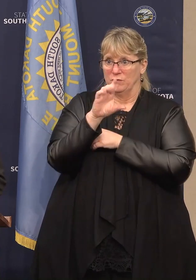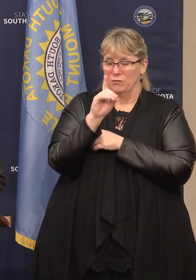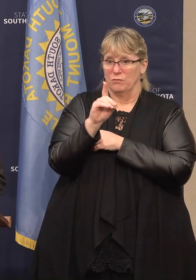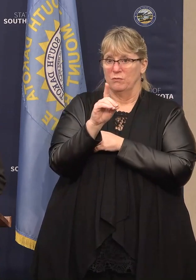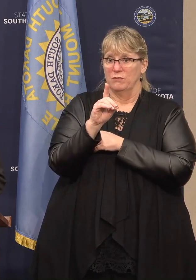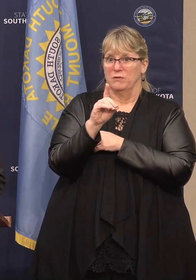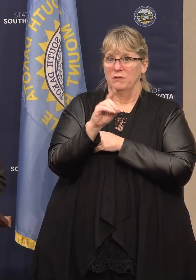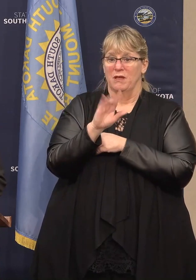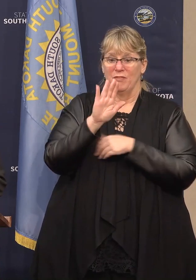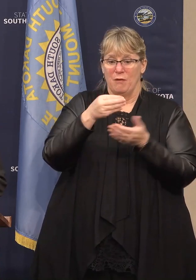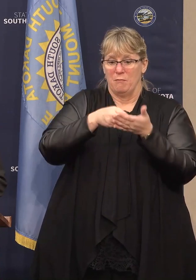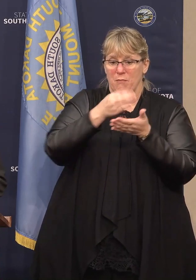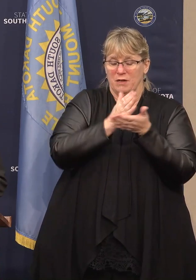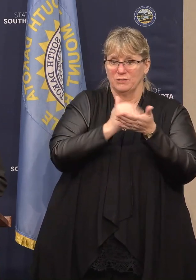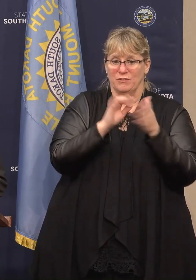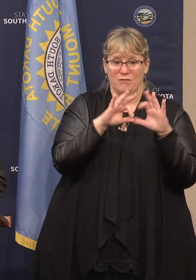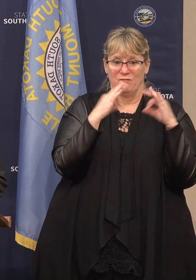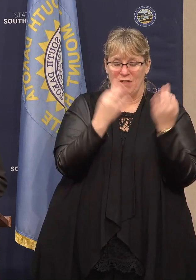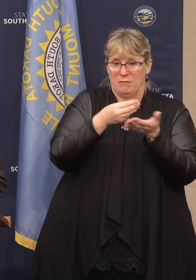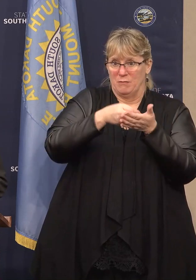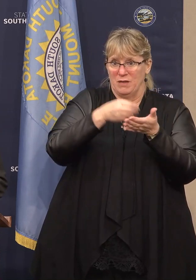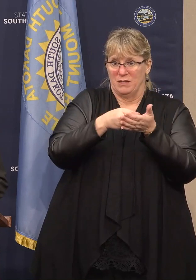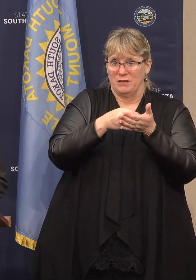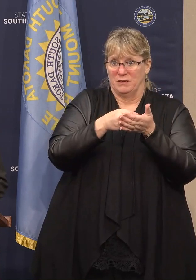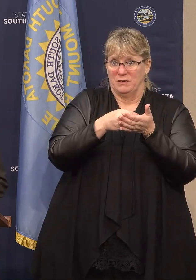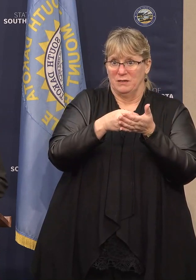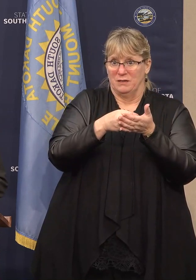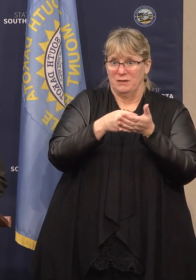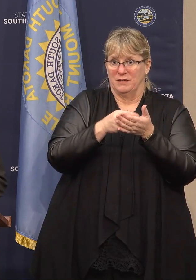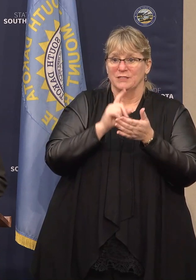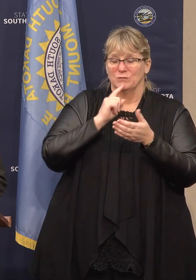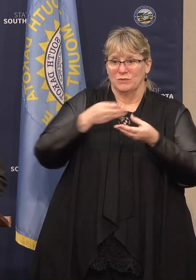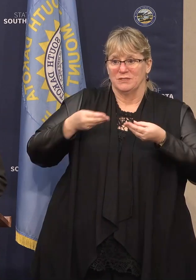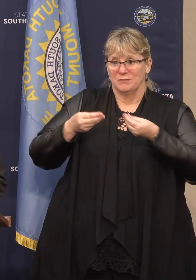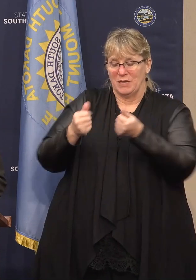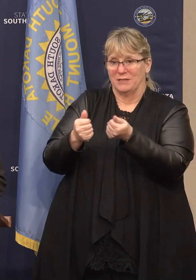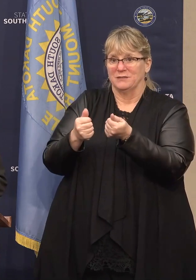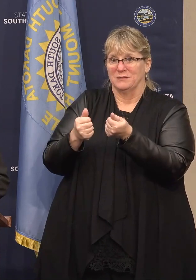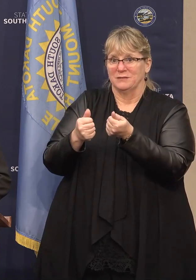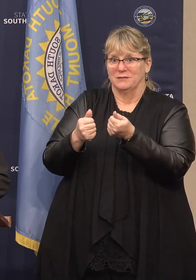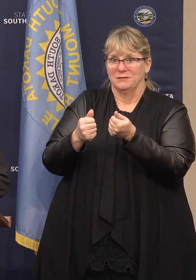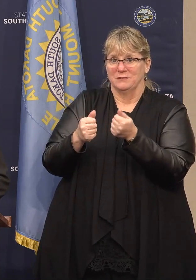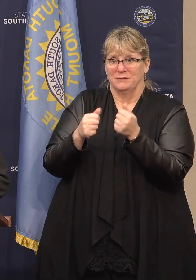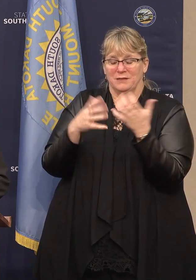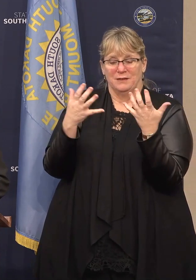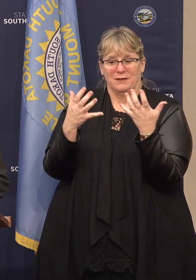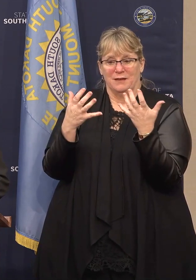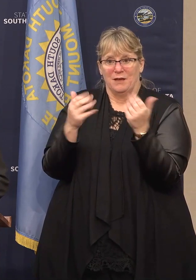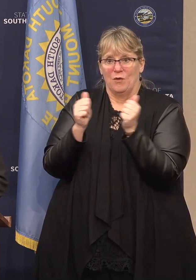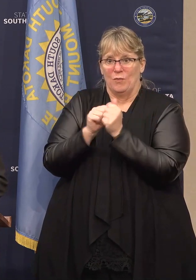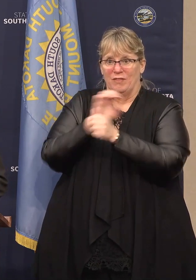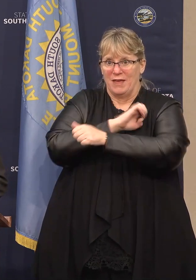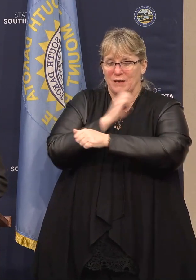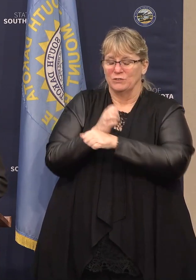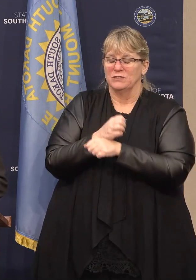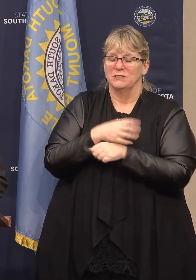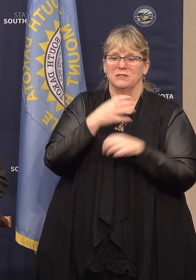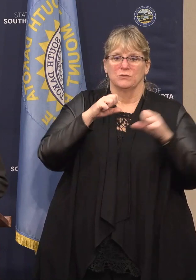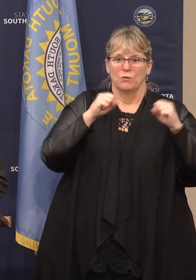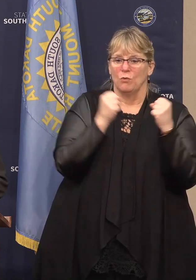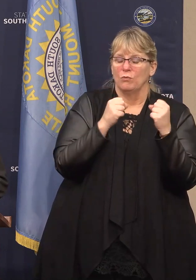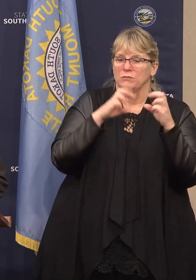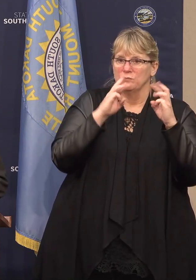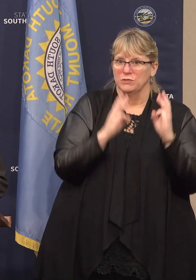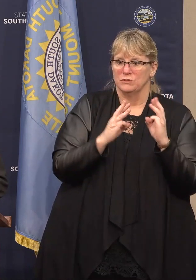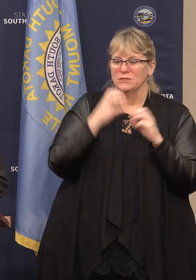of their budget, their family budget, is consumed by energy costs. It's cold in the wintertime, it's hot in the summer, and it's a long ways to